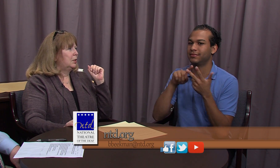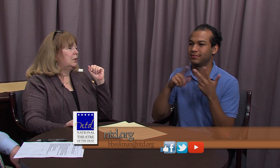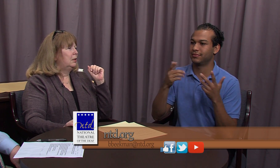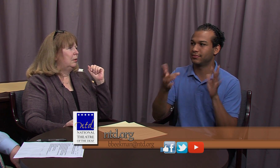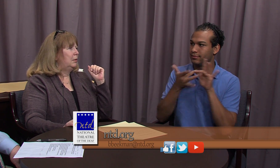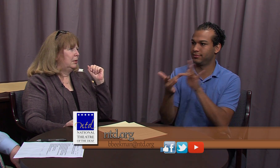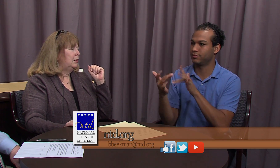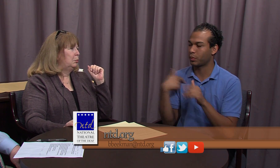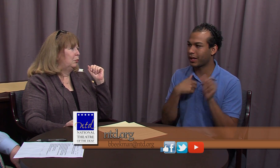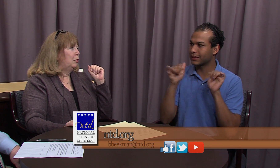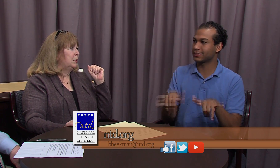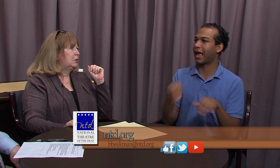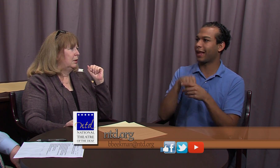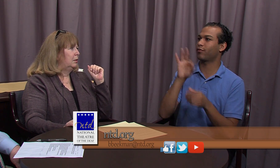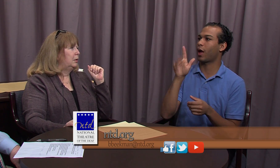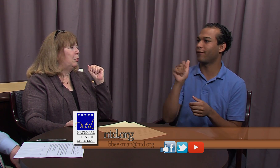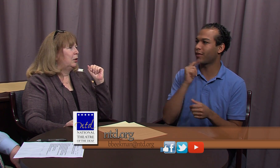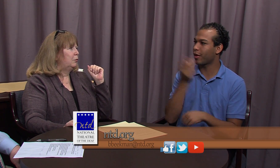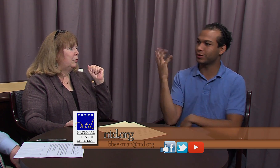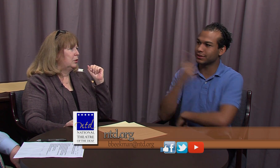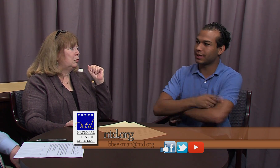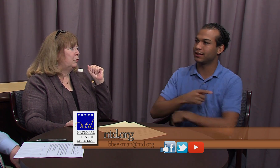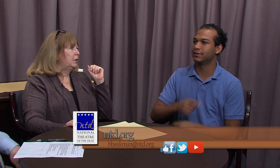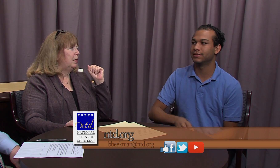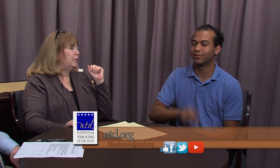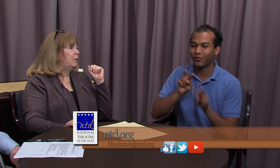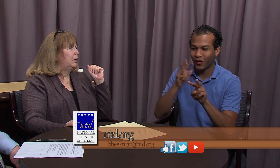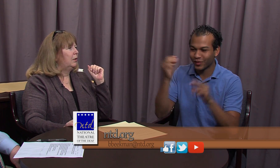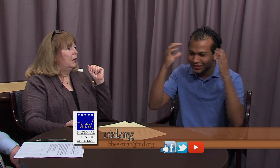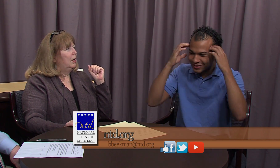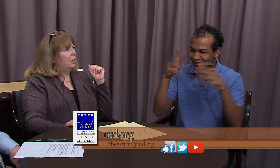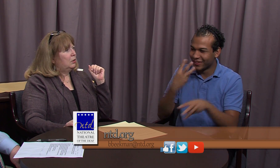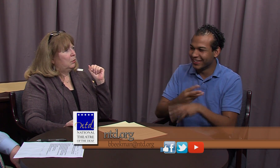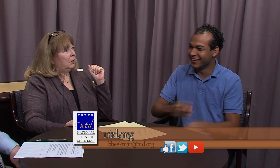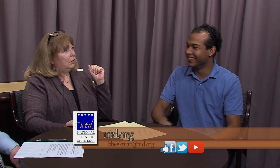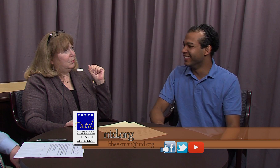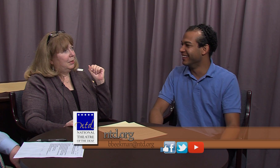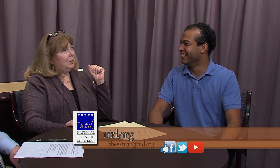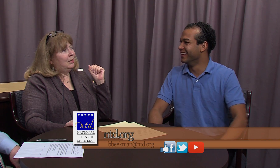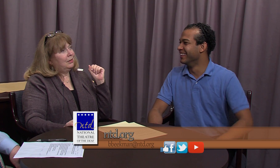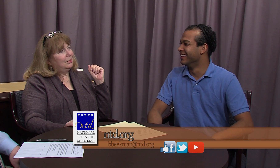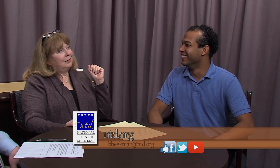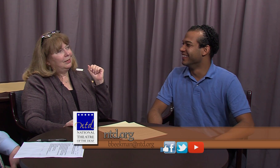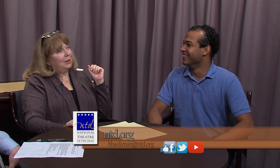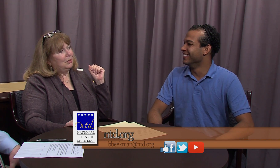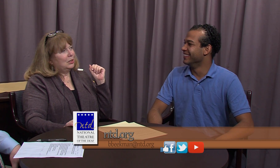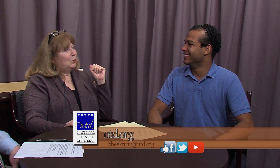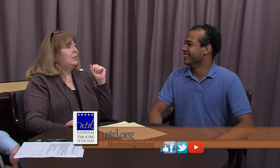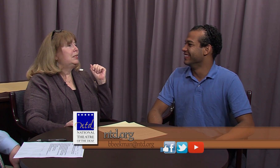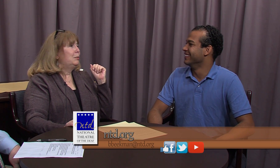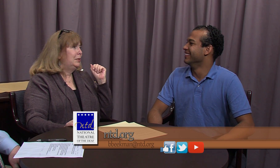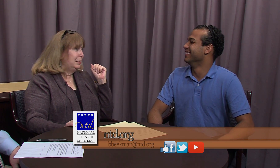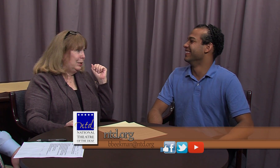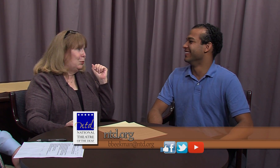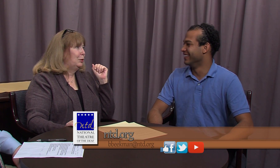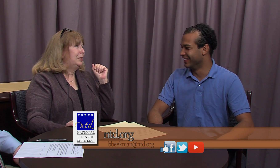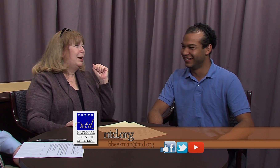and they did the performance. They bought it for the School for the Deaf down there. So we're going to maybe on a time to squeeze in some Disney World time.